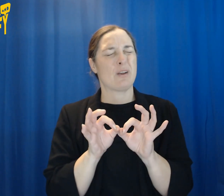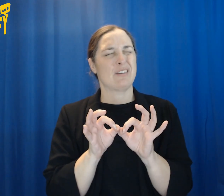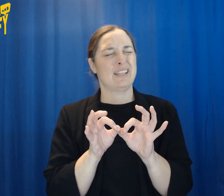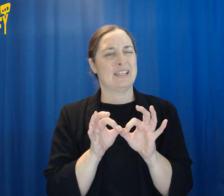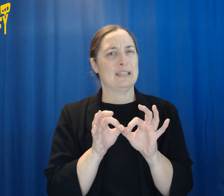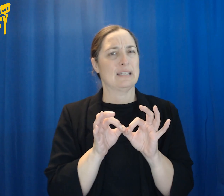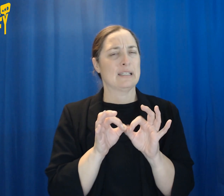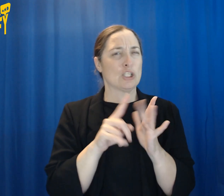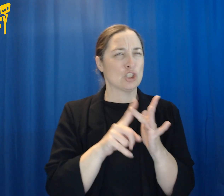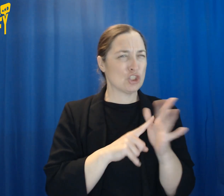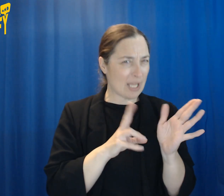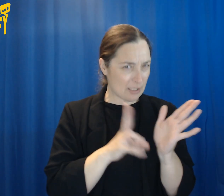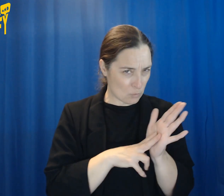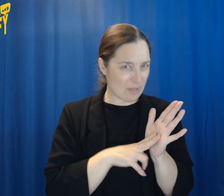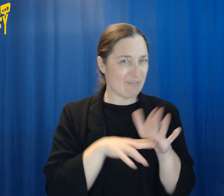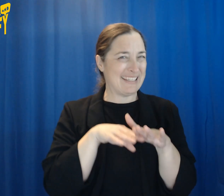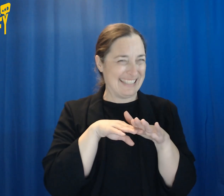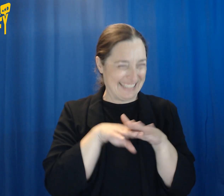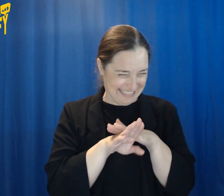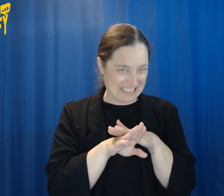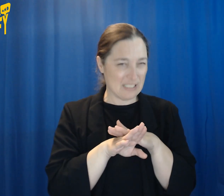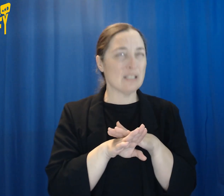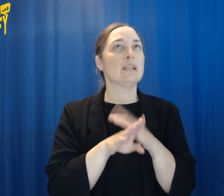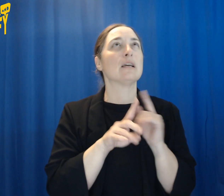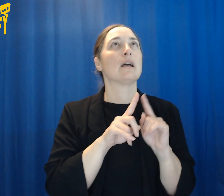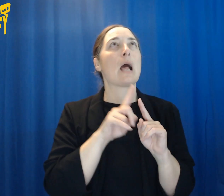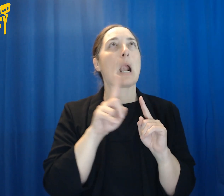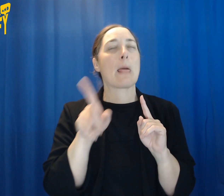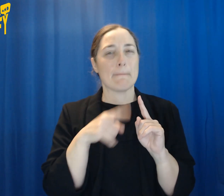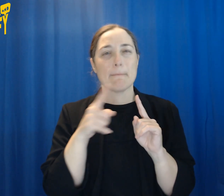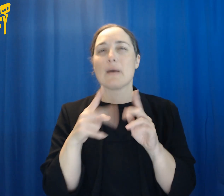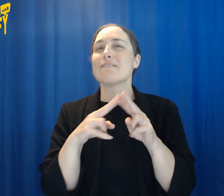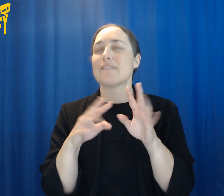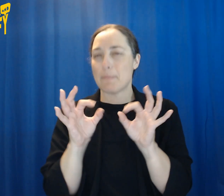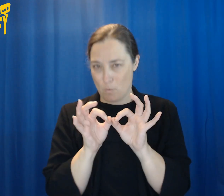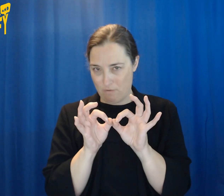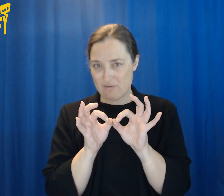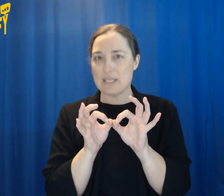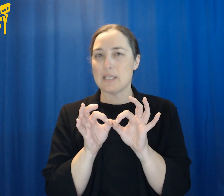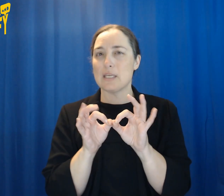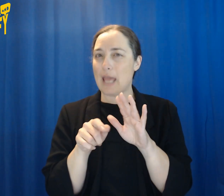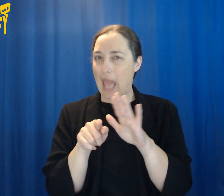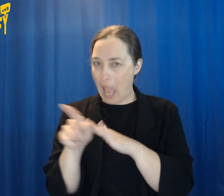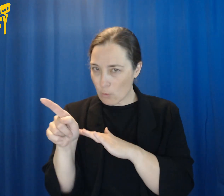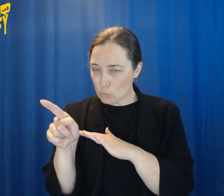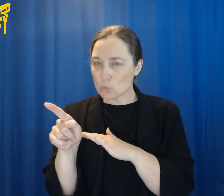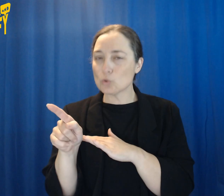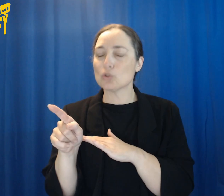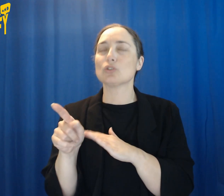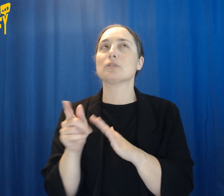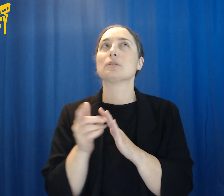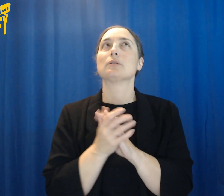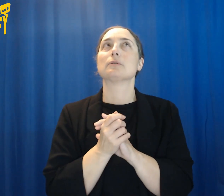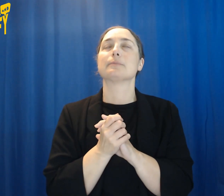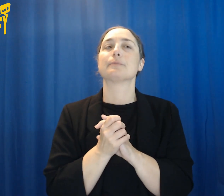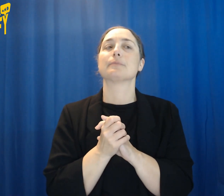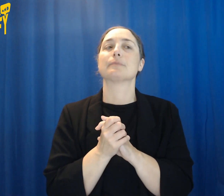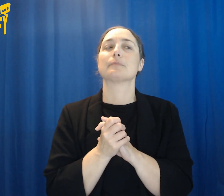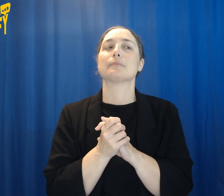early January, and didn't come out until February or something. And I remember I couldn't